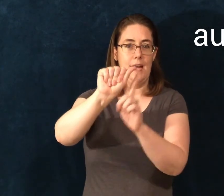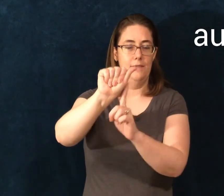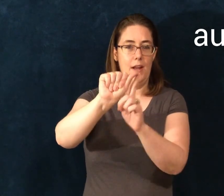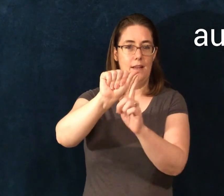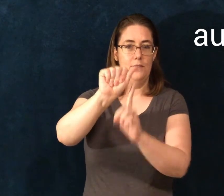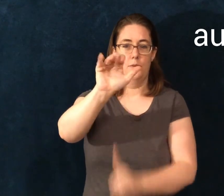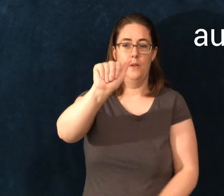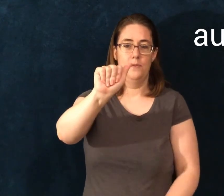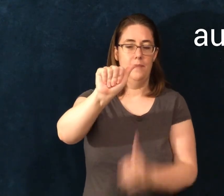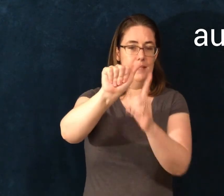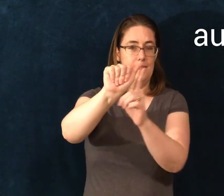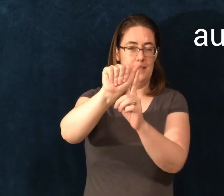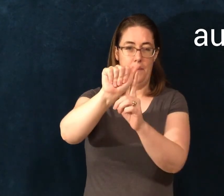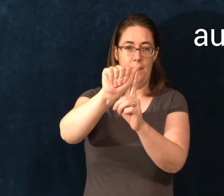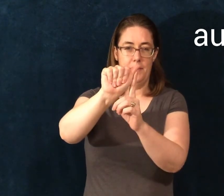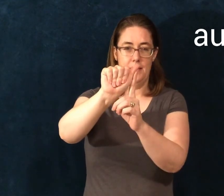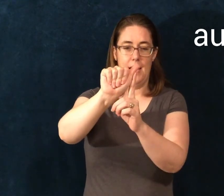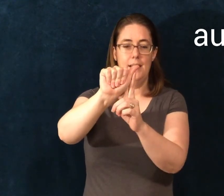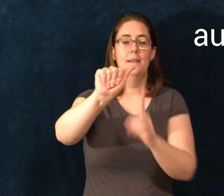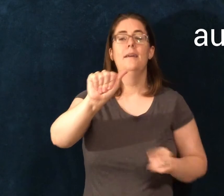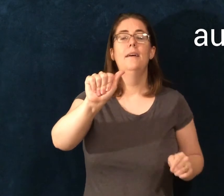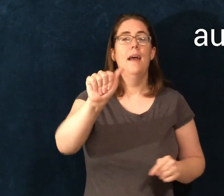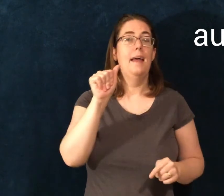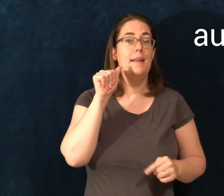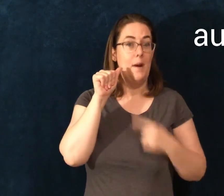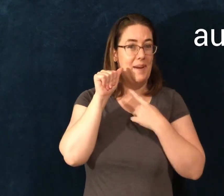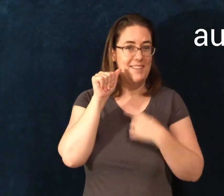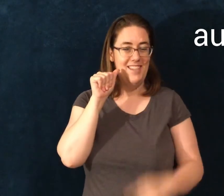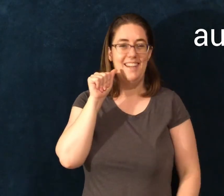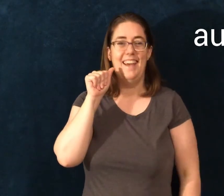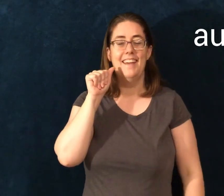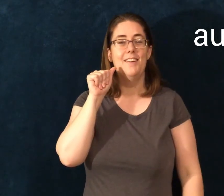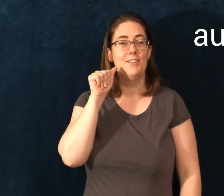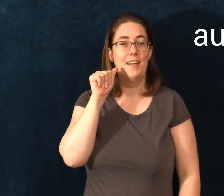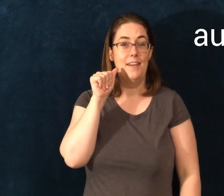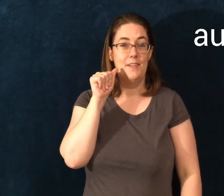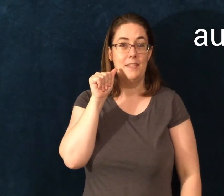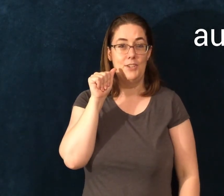of your hand, so closed fist, thumb on the side. And then down by your chin again, you're just going to give it a little shake.